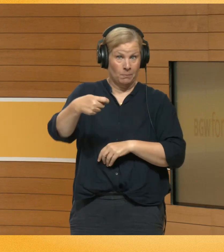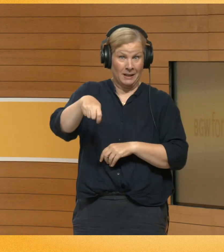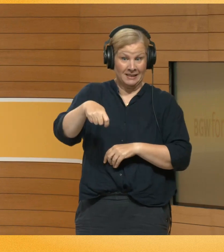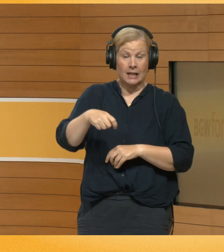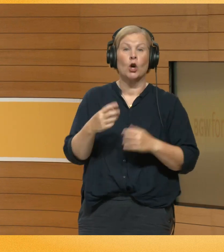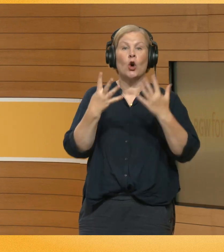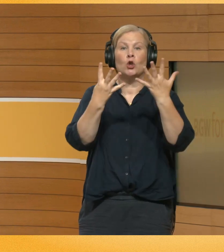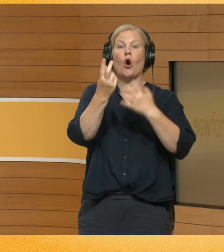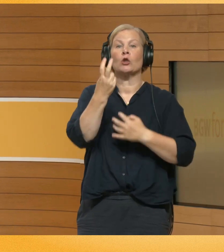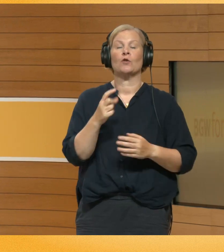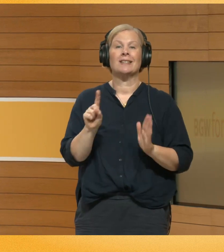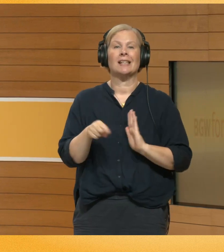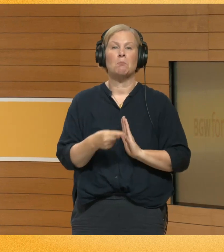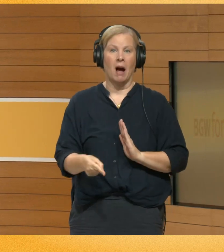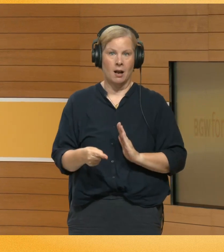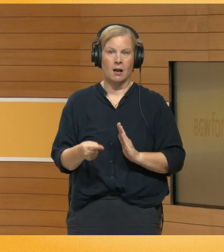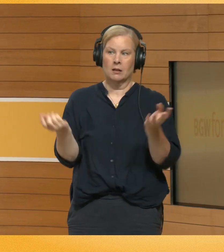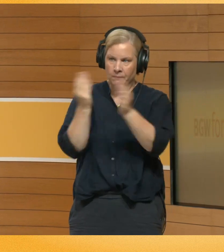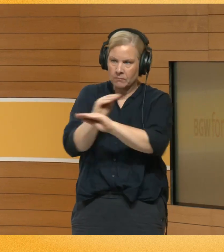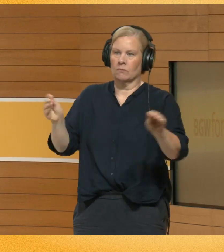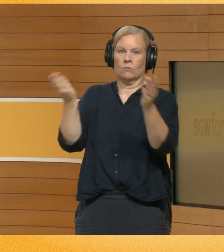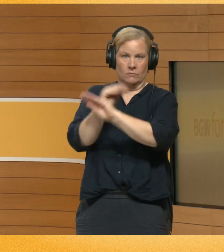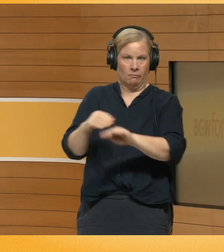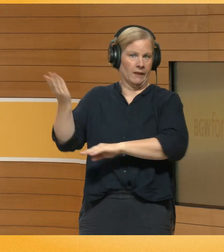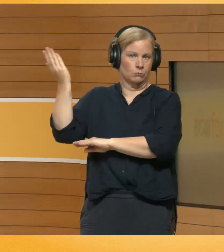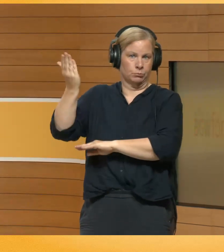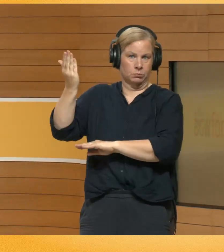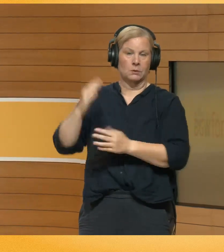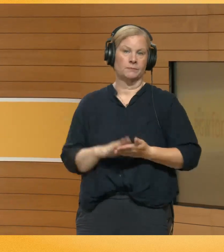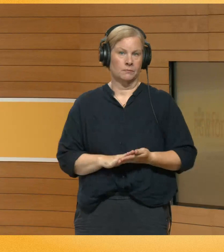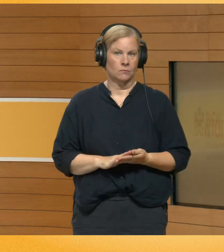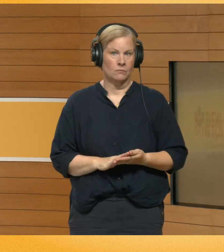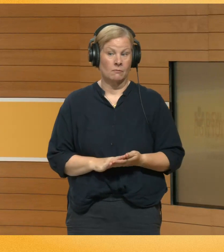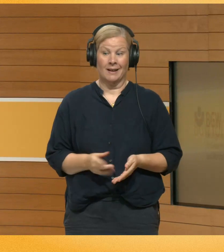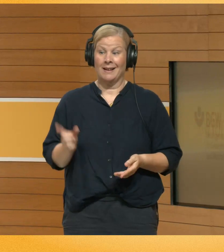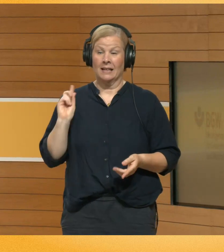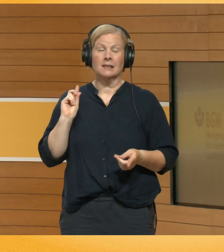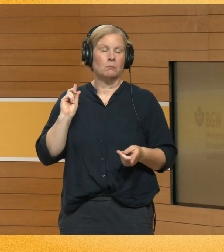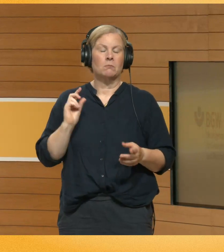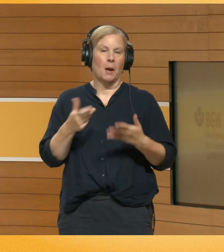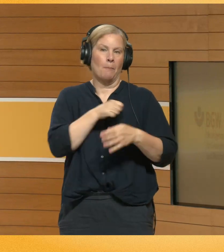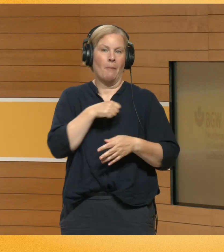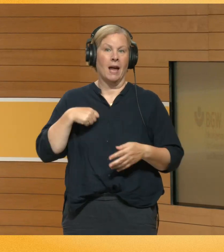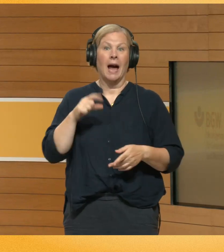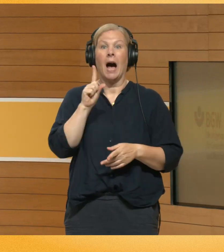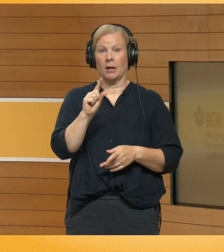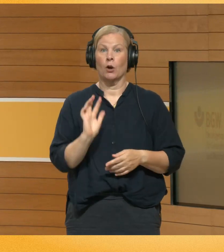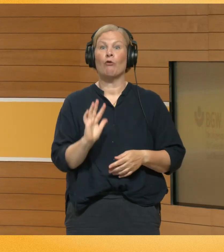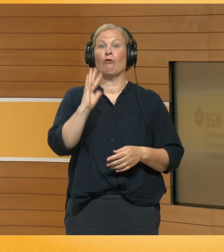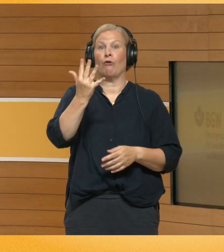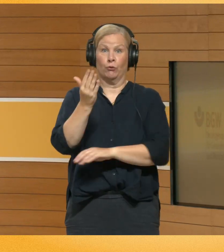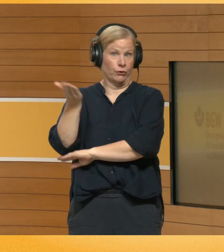in May. But the fifth address was when the government had then